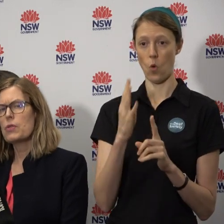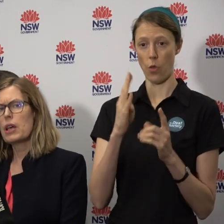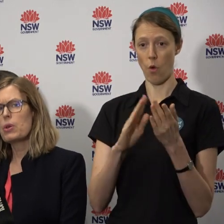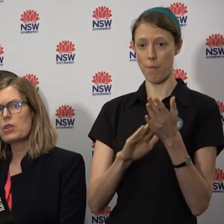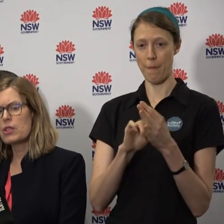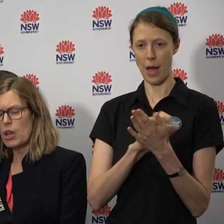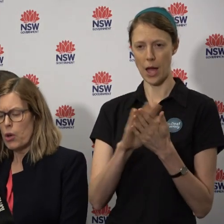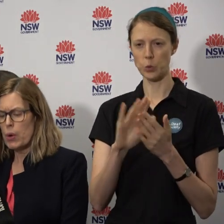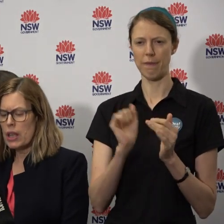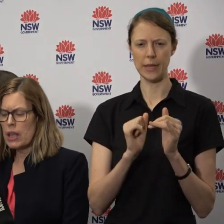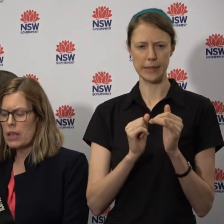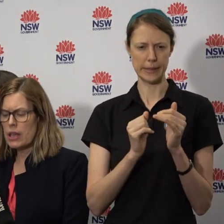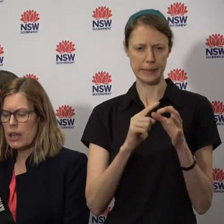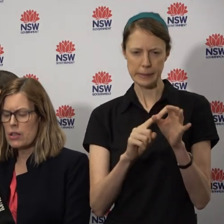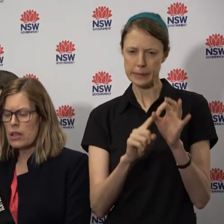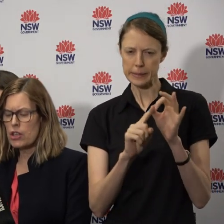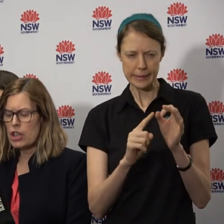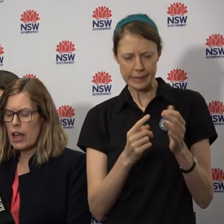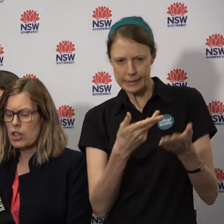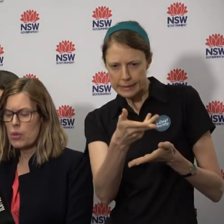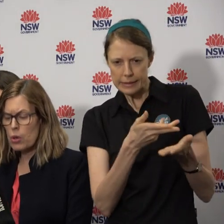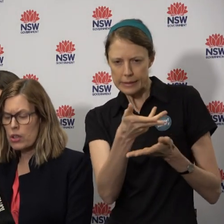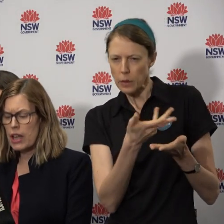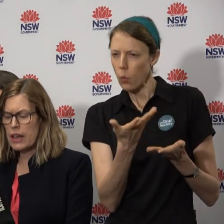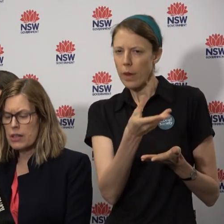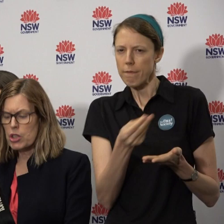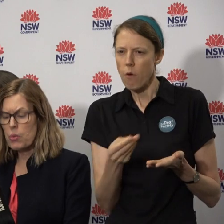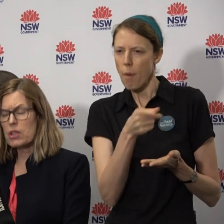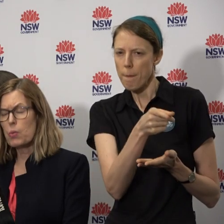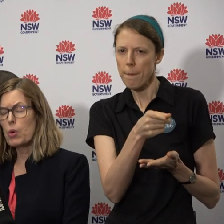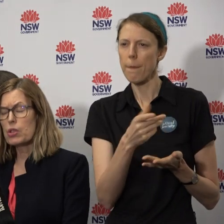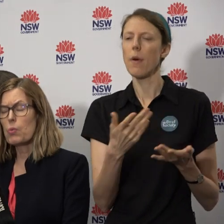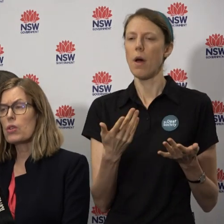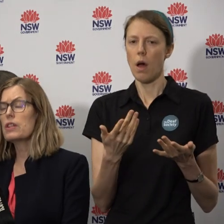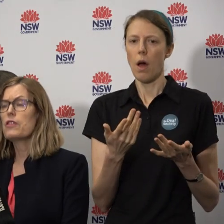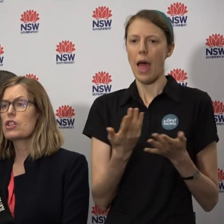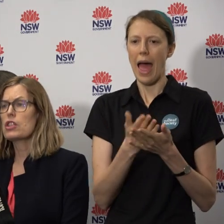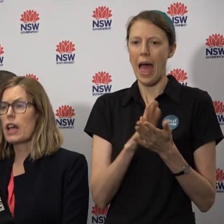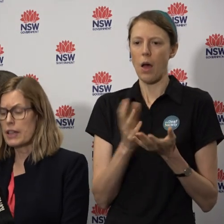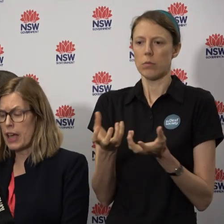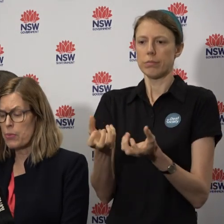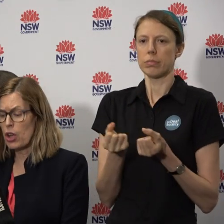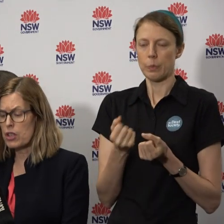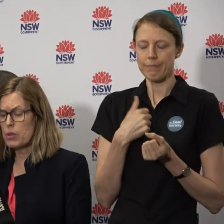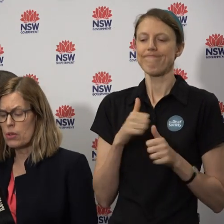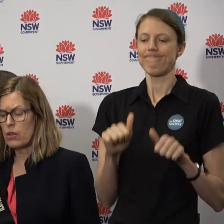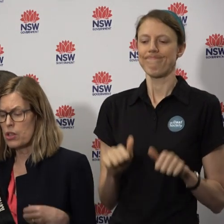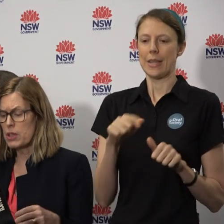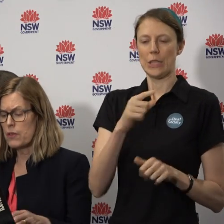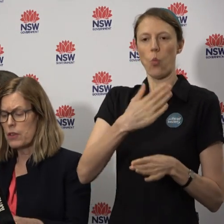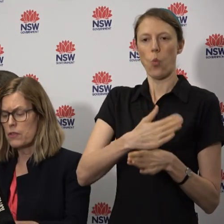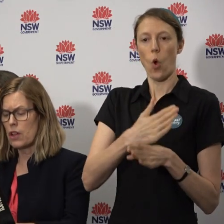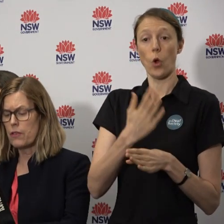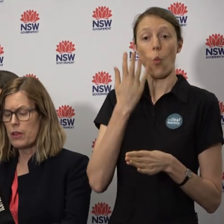and interviewing that person, we indicated that she actually worked whilst infectious at Canterbury Hospital on